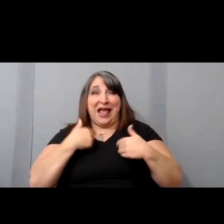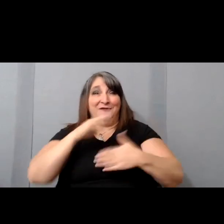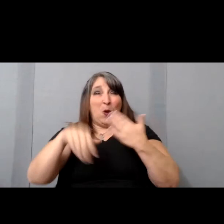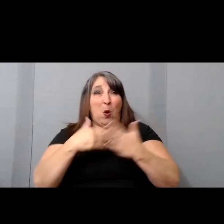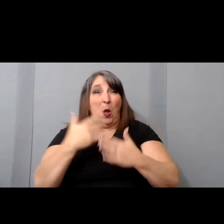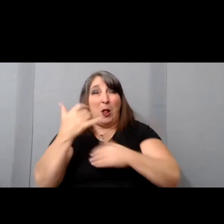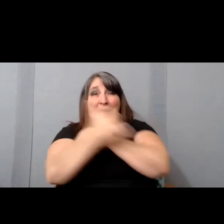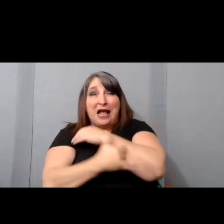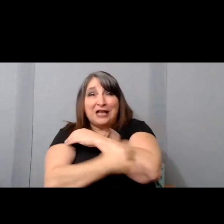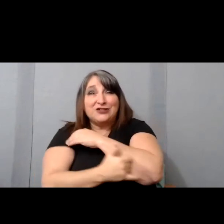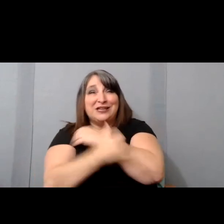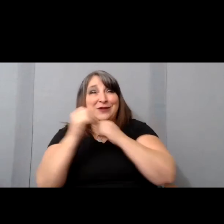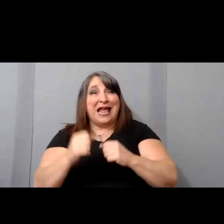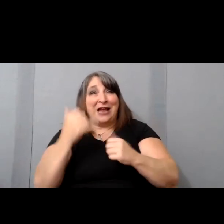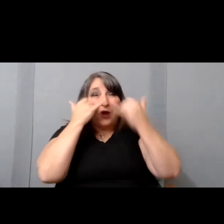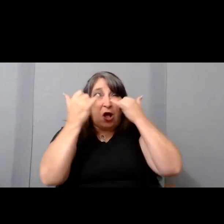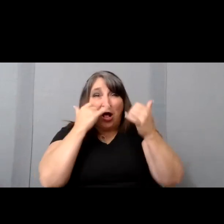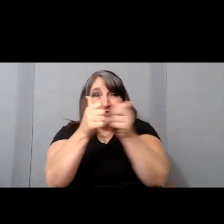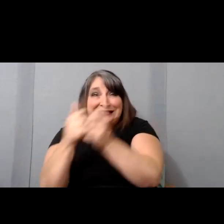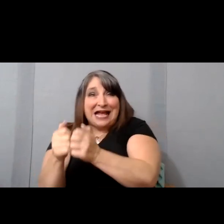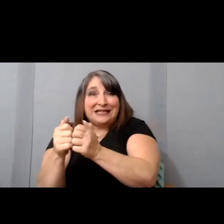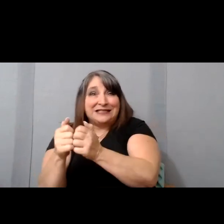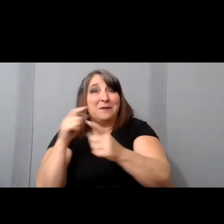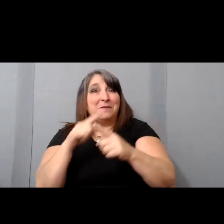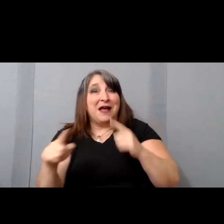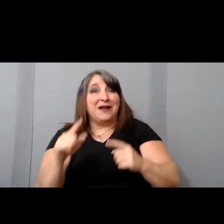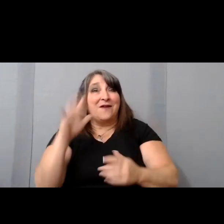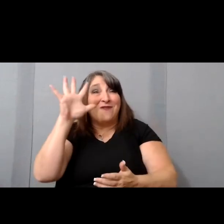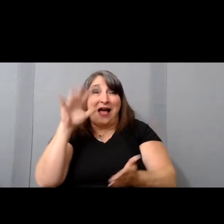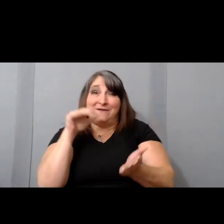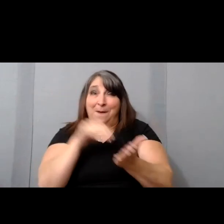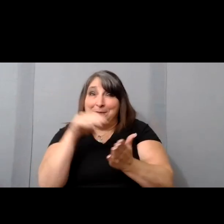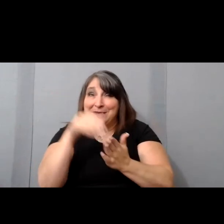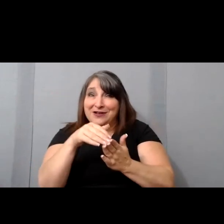and text to. There's only 5 million voters in Georgia,